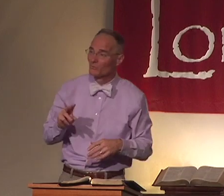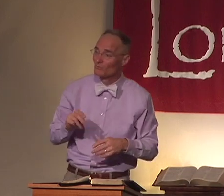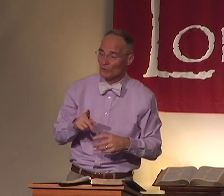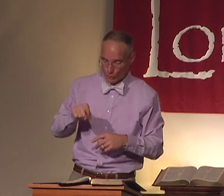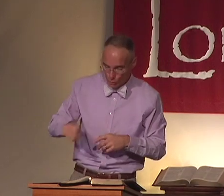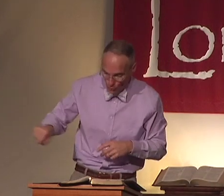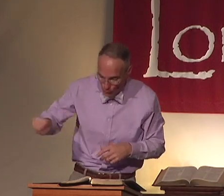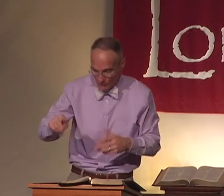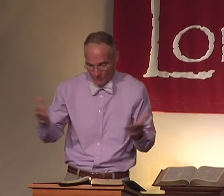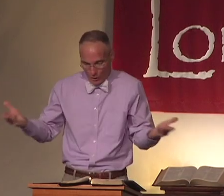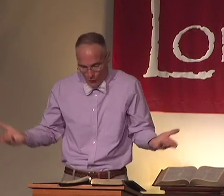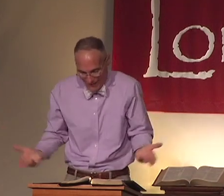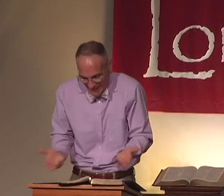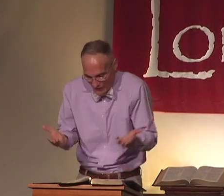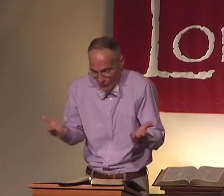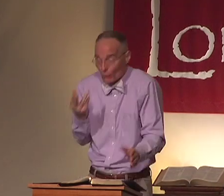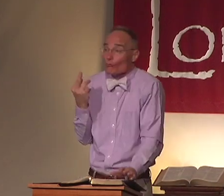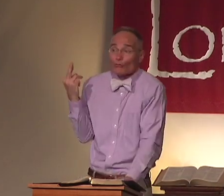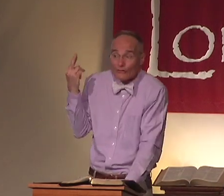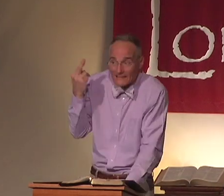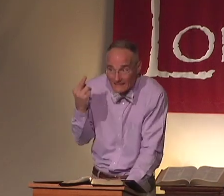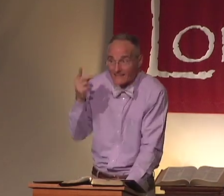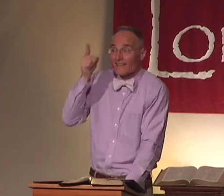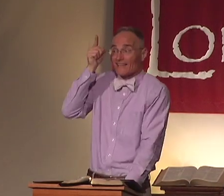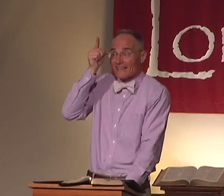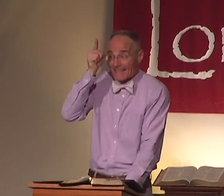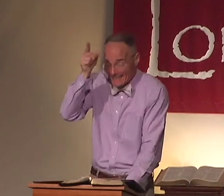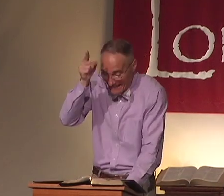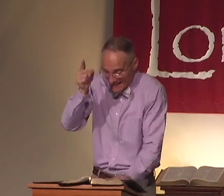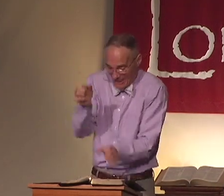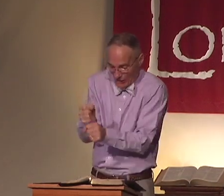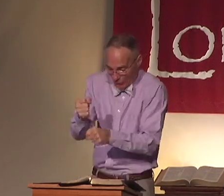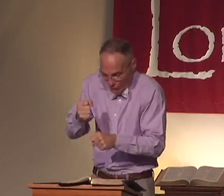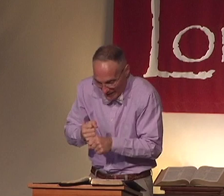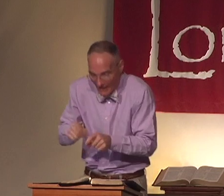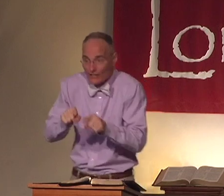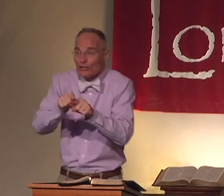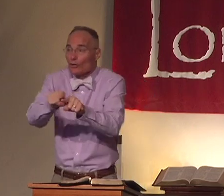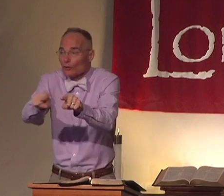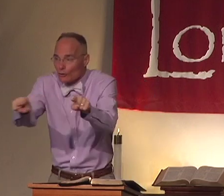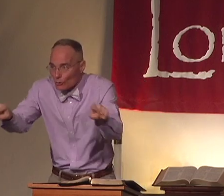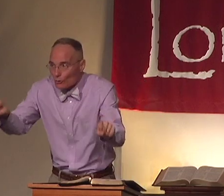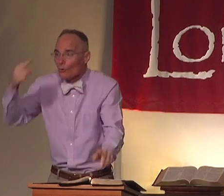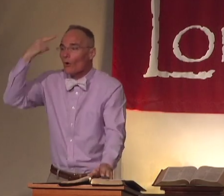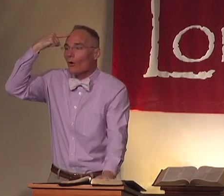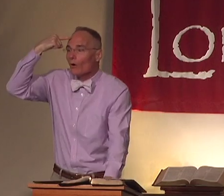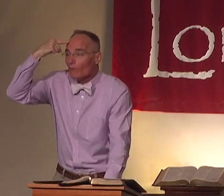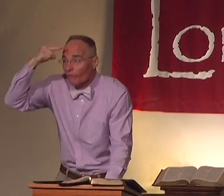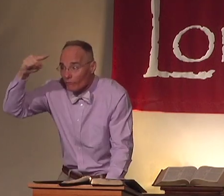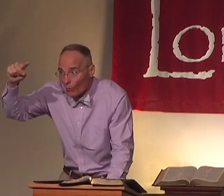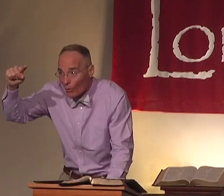No. You are here for a reason. He created you